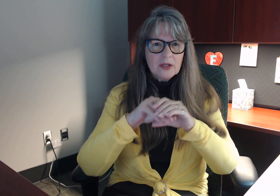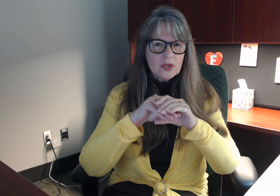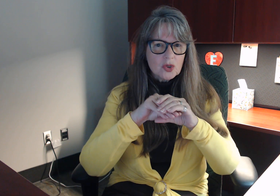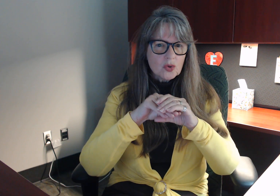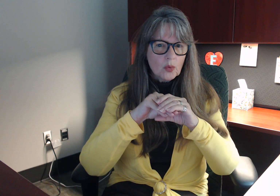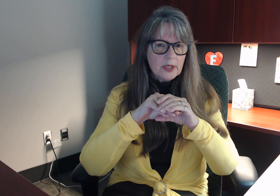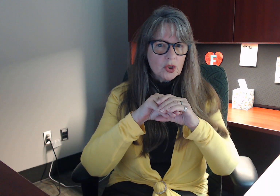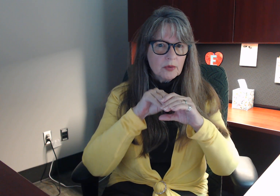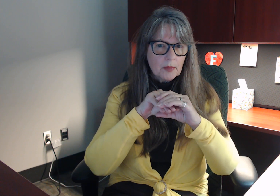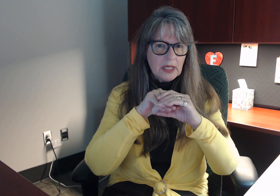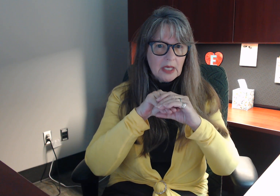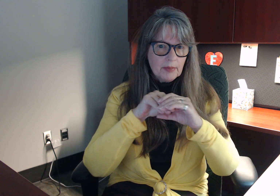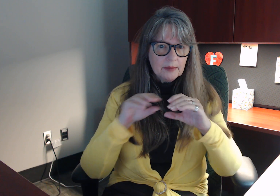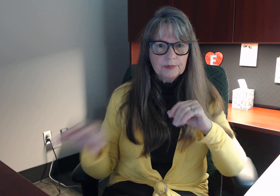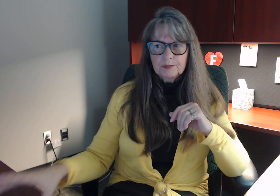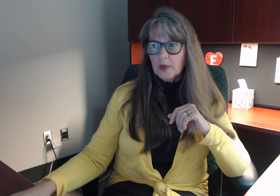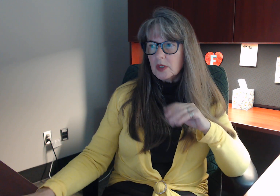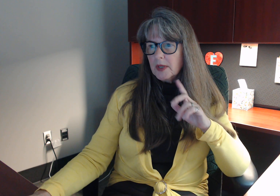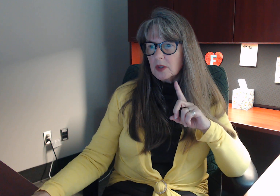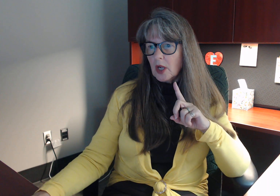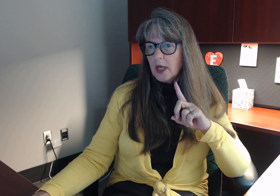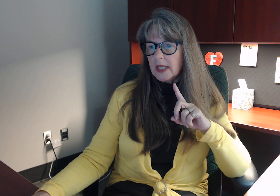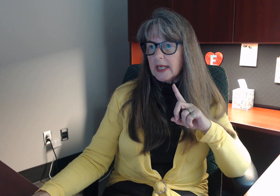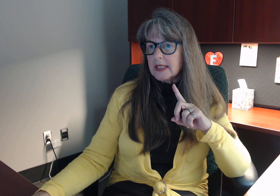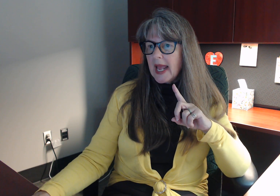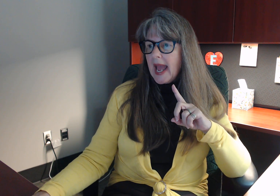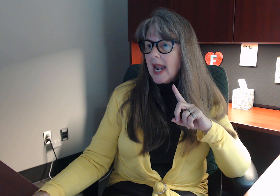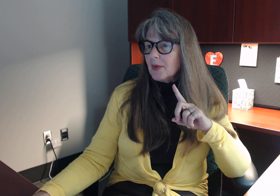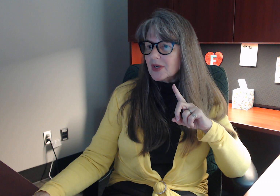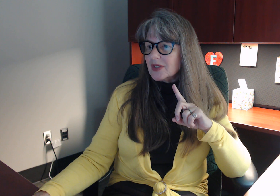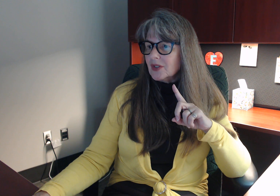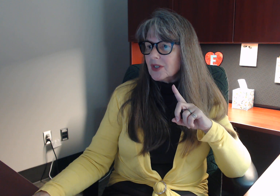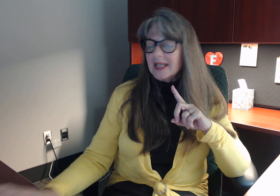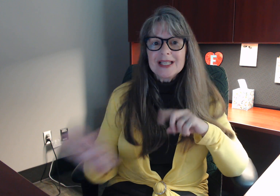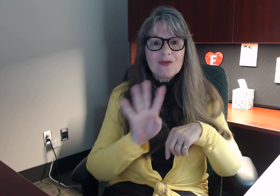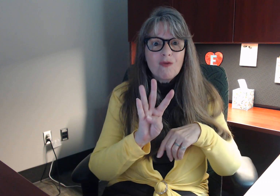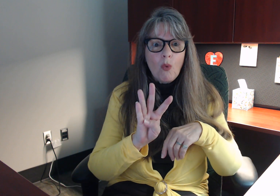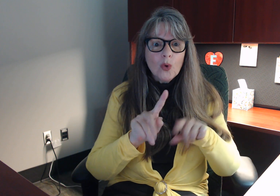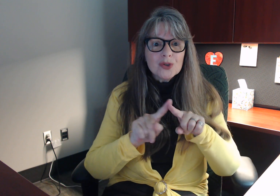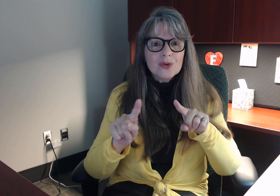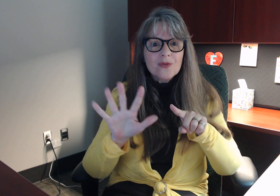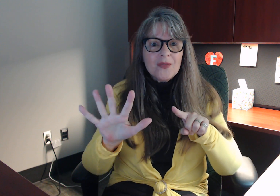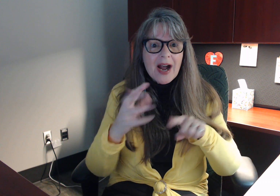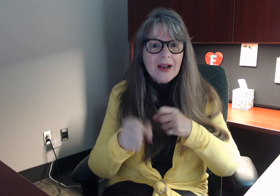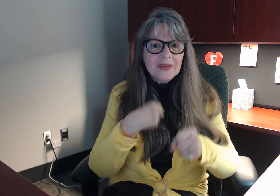This is storage. I'm going to keep it. It depends on the context. And I was going to look and see. It says 4 to 5